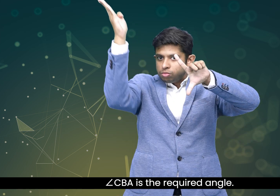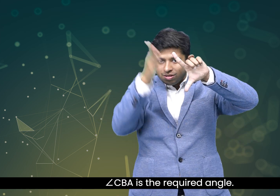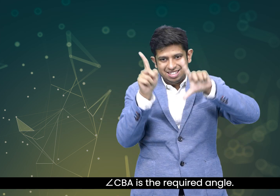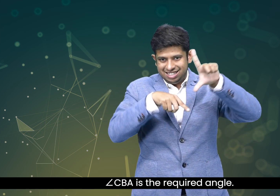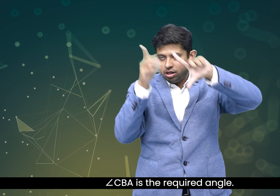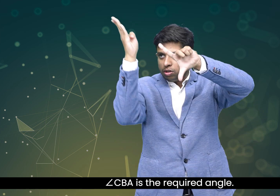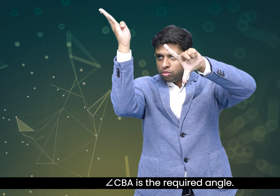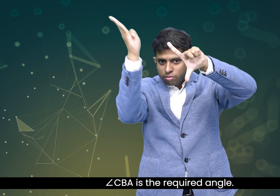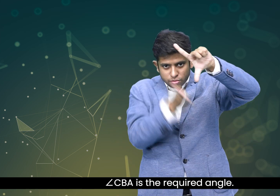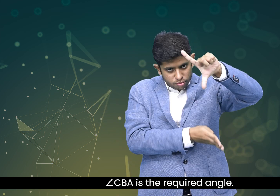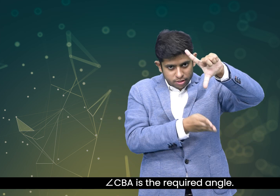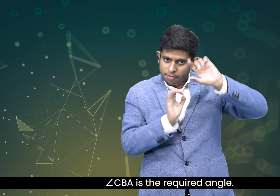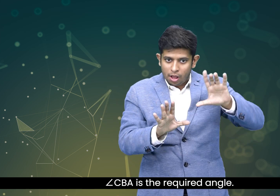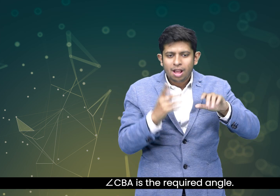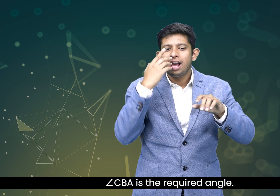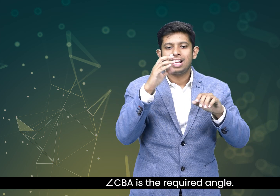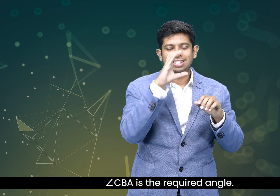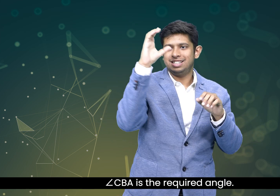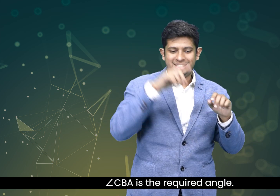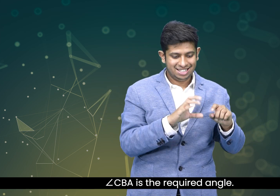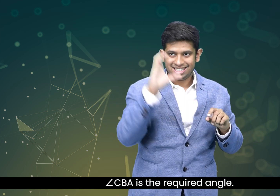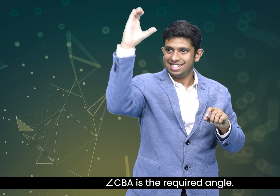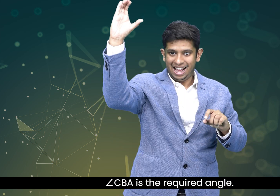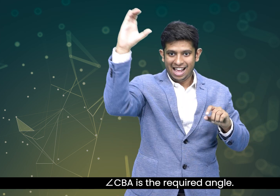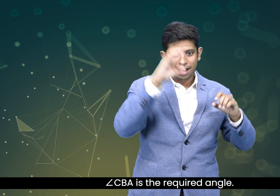Angle CBA is the required angle.